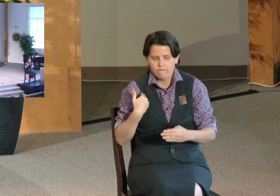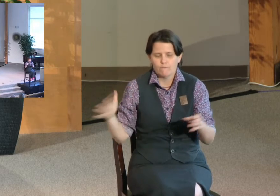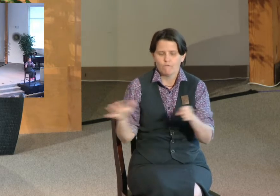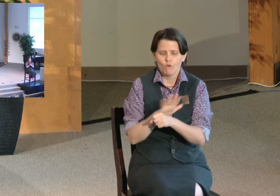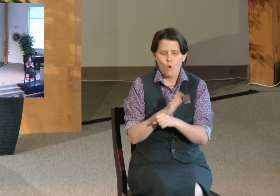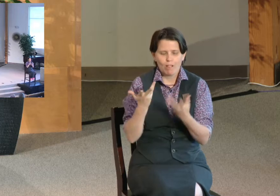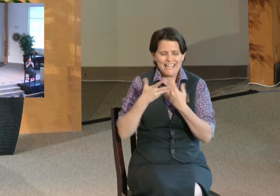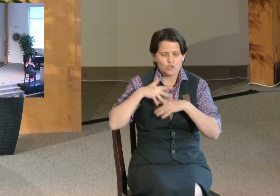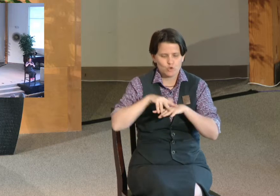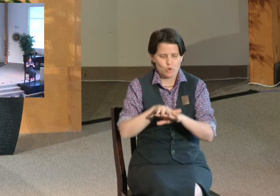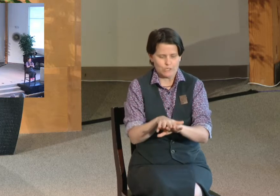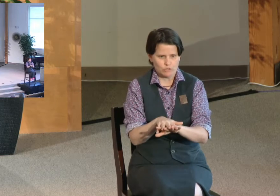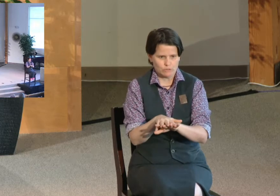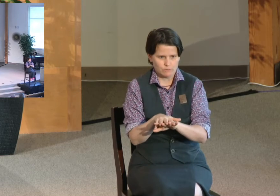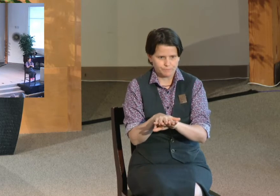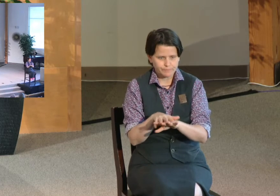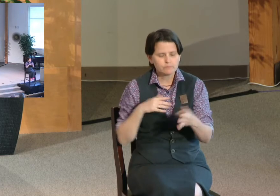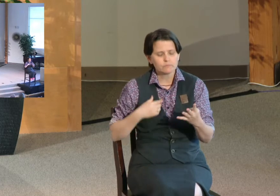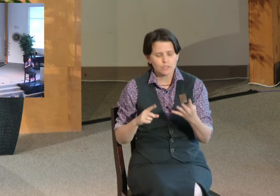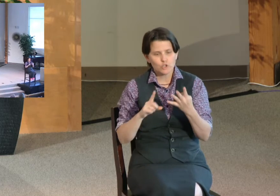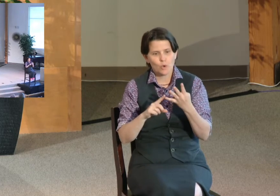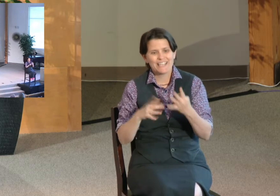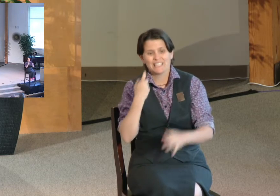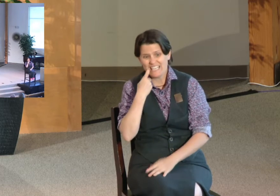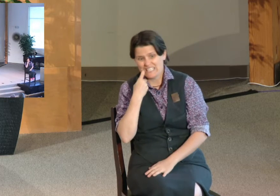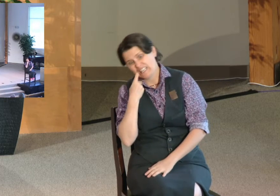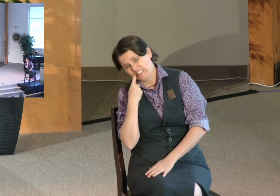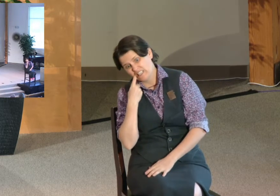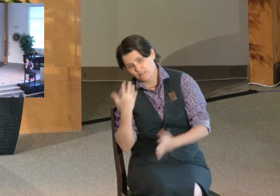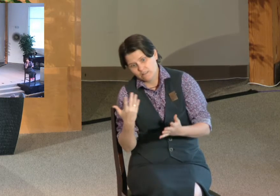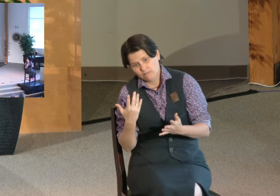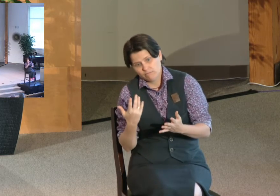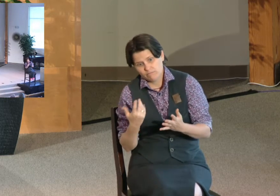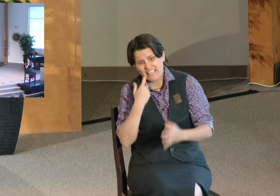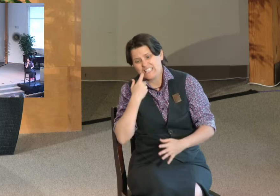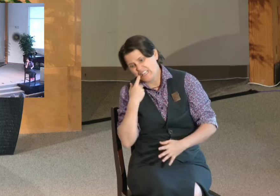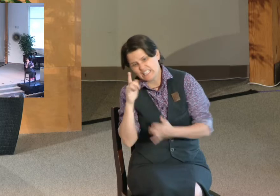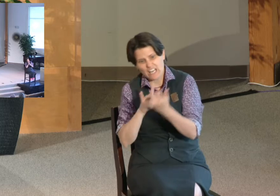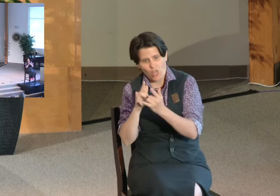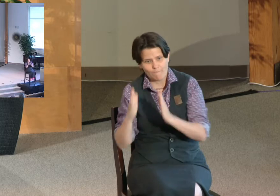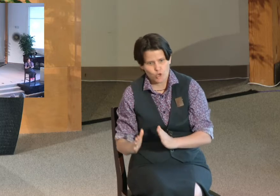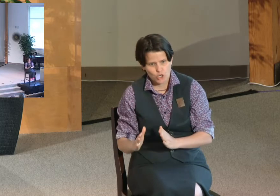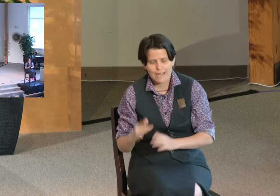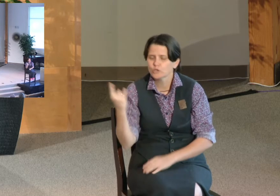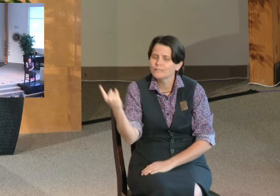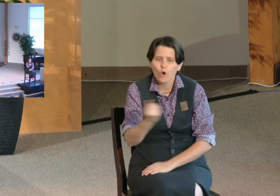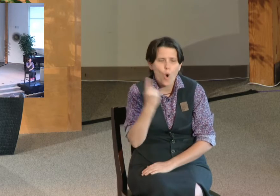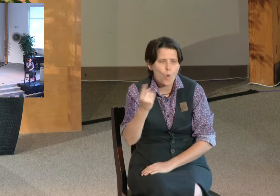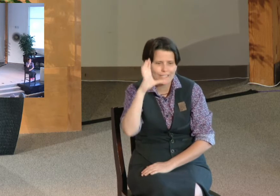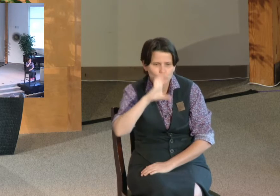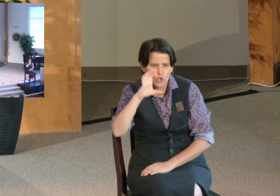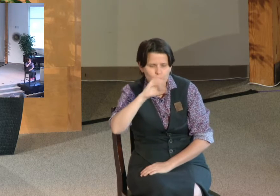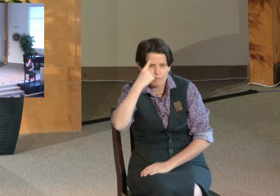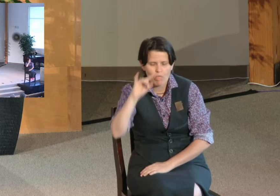addicted lover. And the addicted lover is always searching for that one person or that one